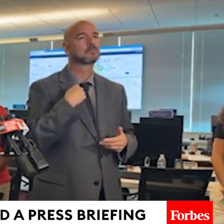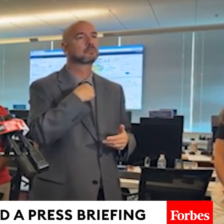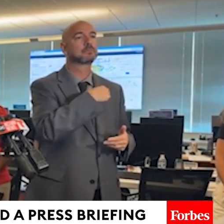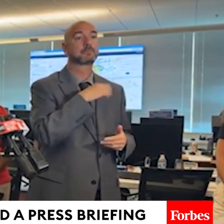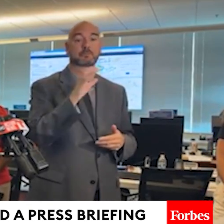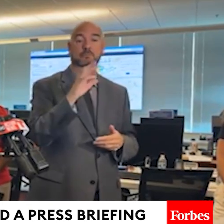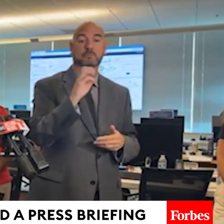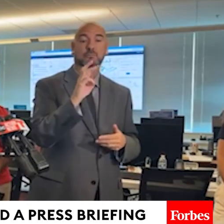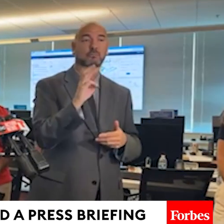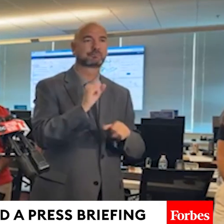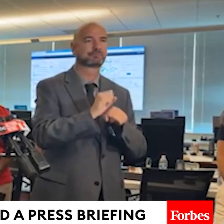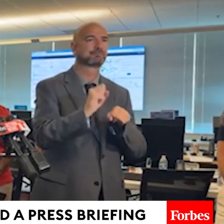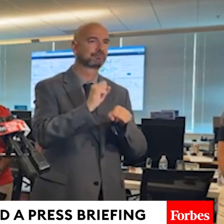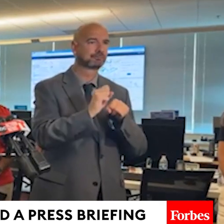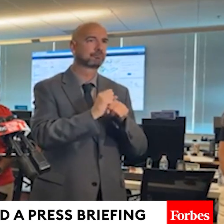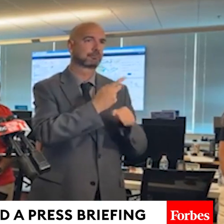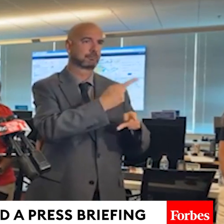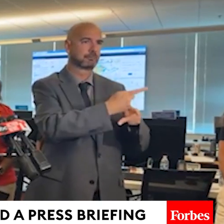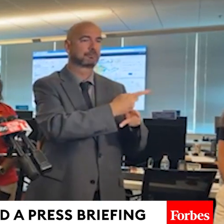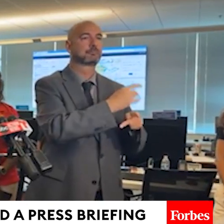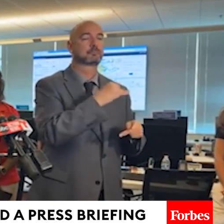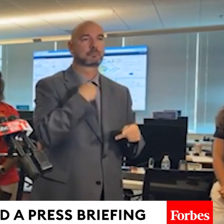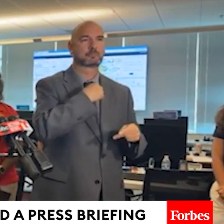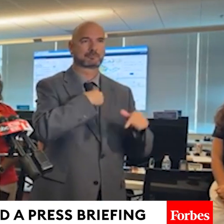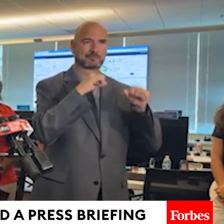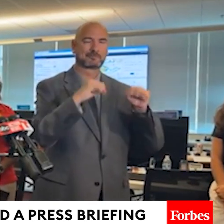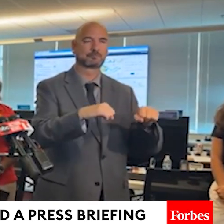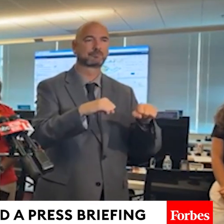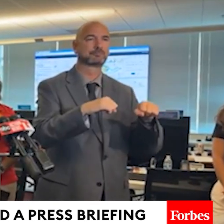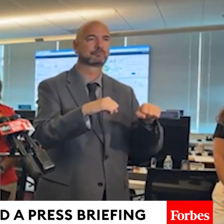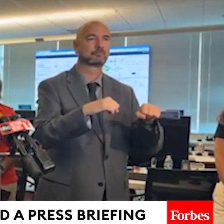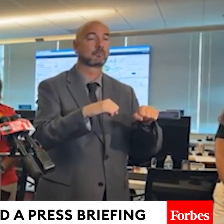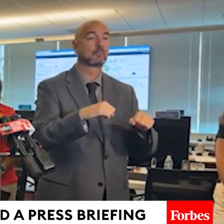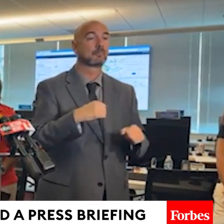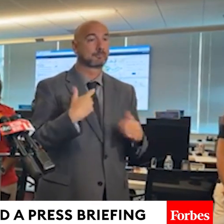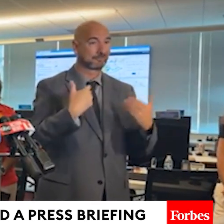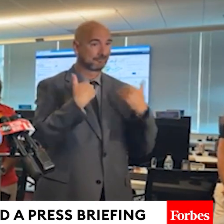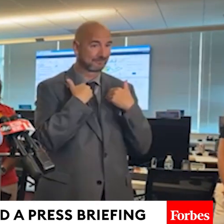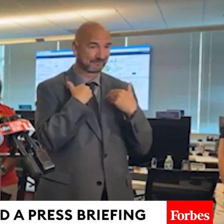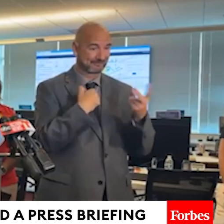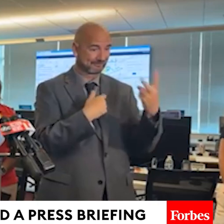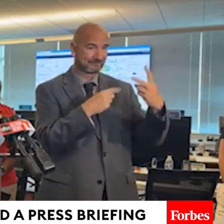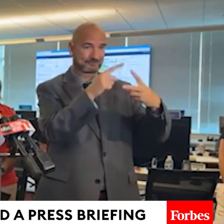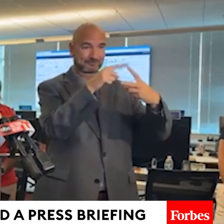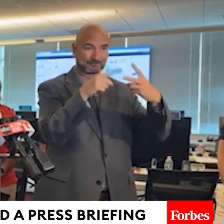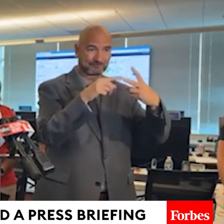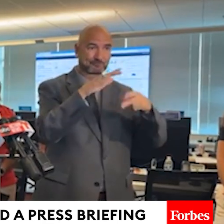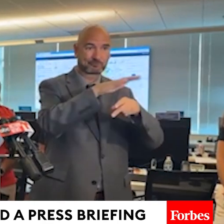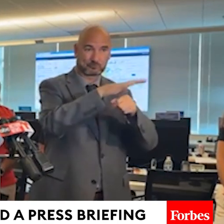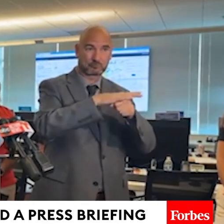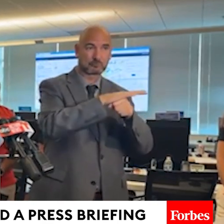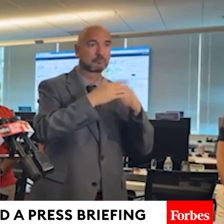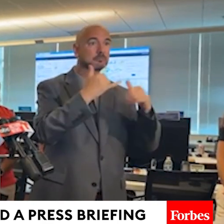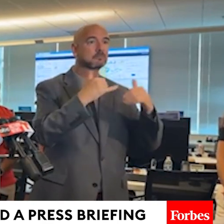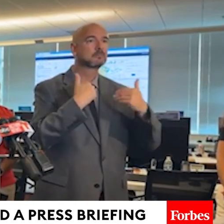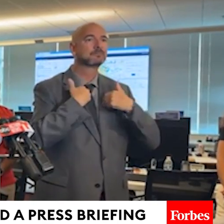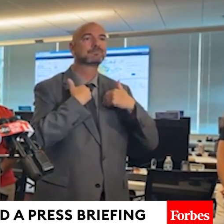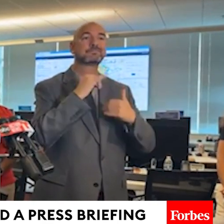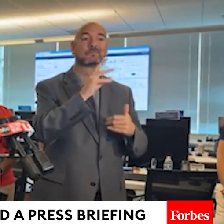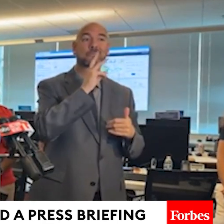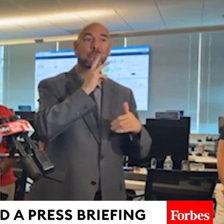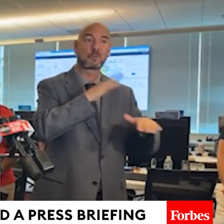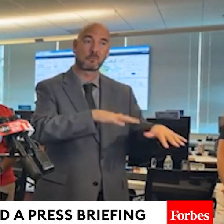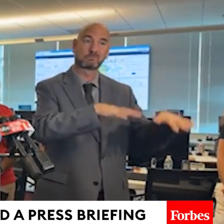care of what we need to. Now we have two areas. We still have some flooding down in